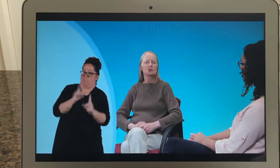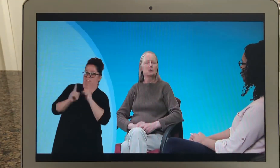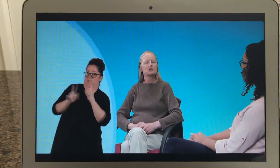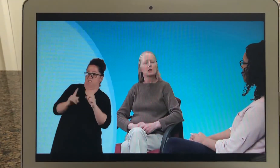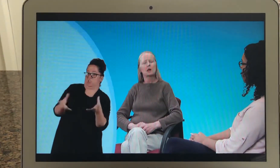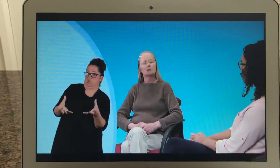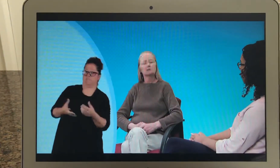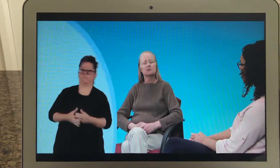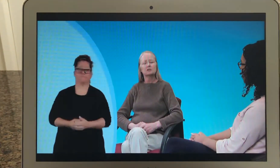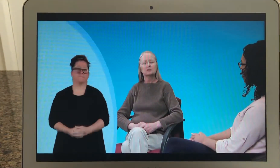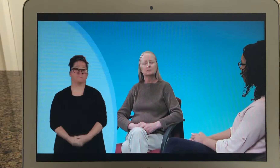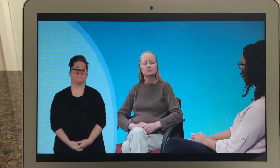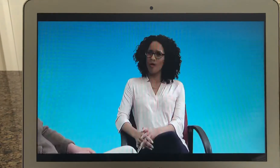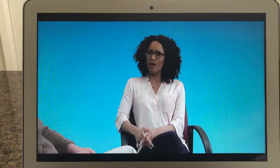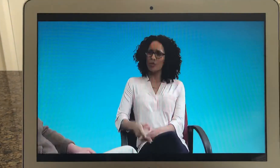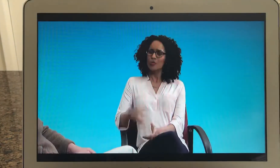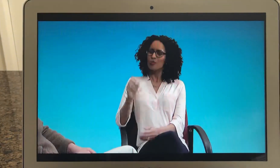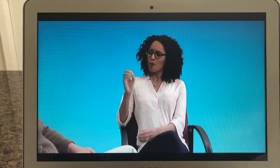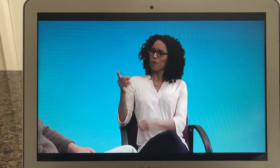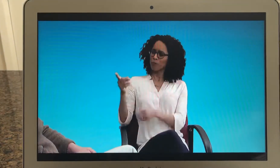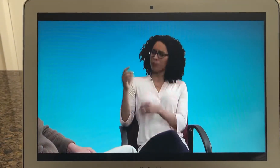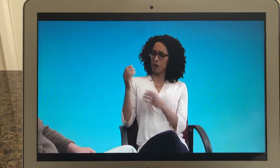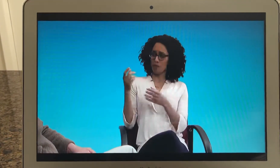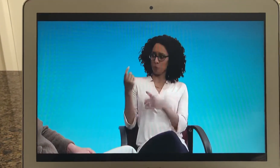to discuss that.